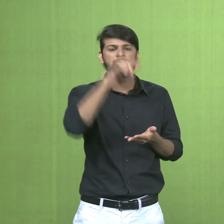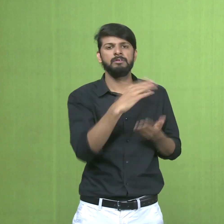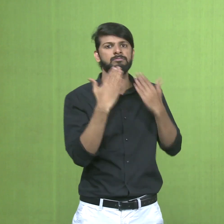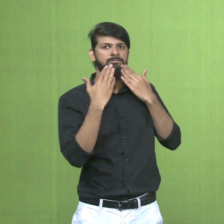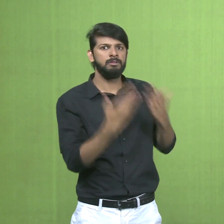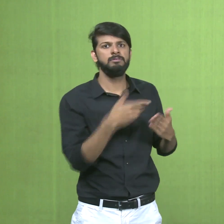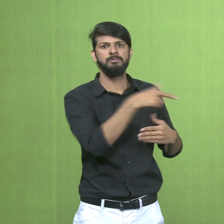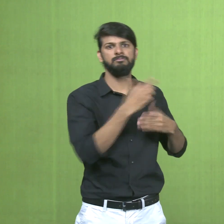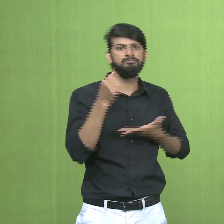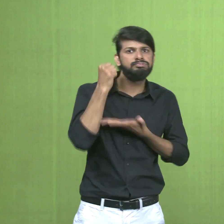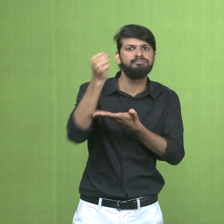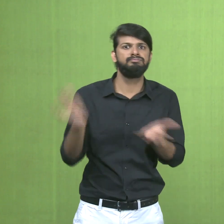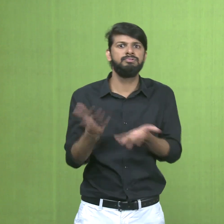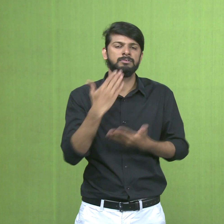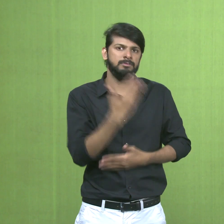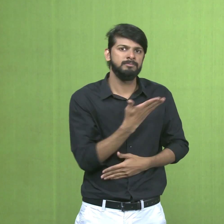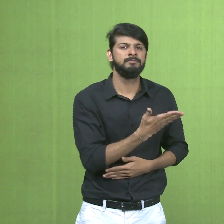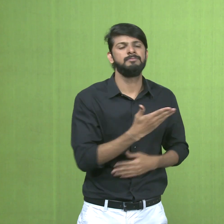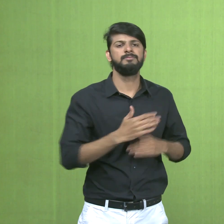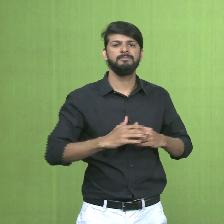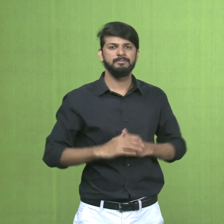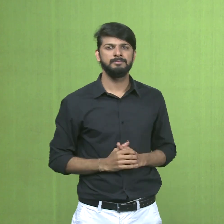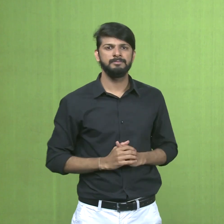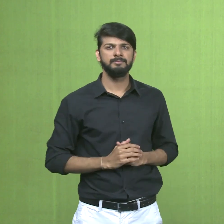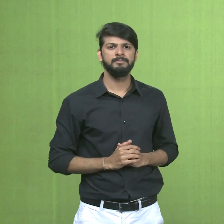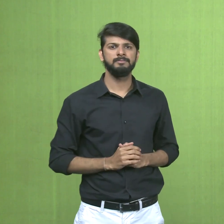And who are to be thanked? That is the Mughal rulers.